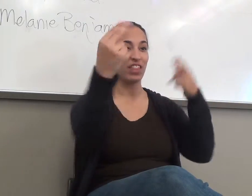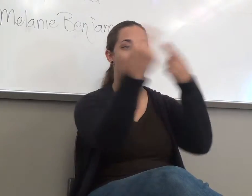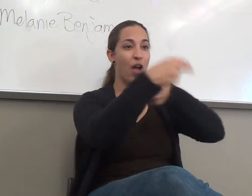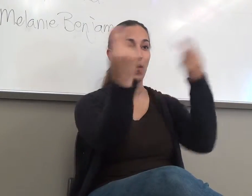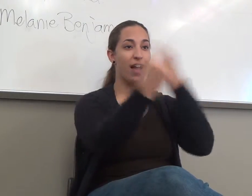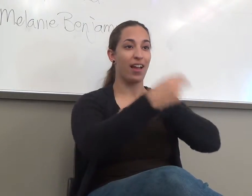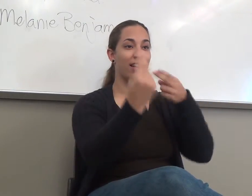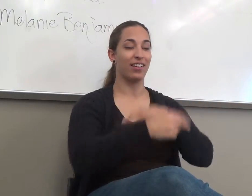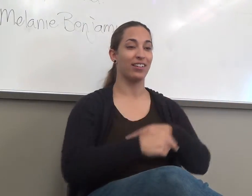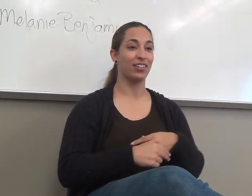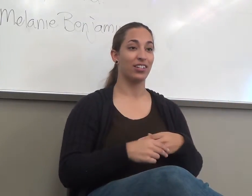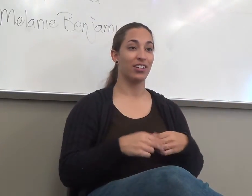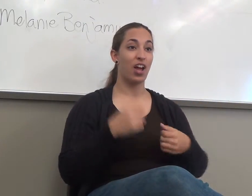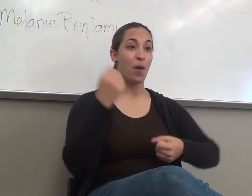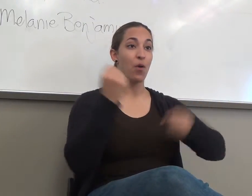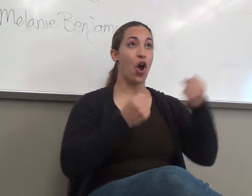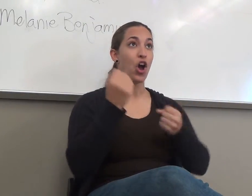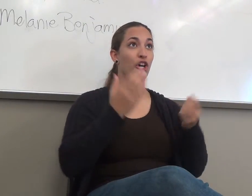Motorists screeched to a stop,